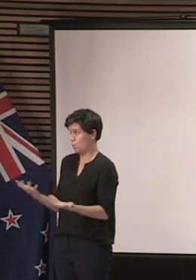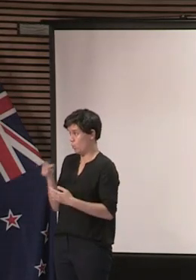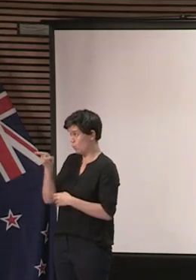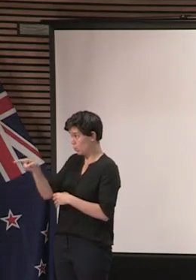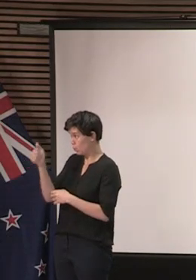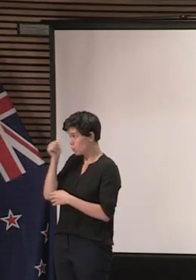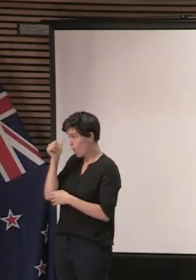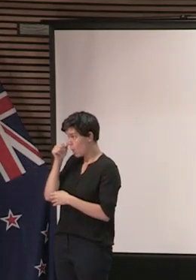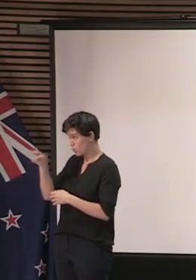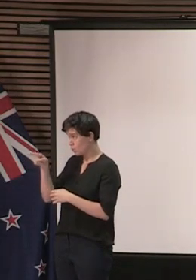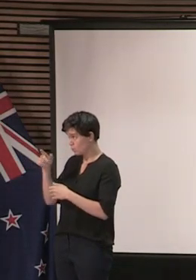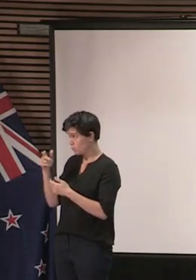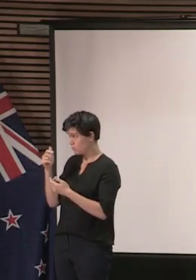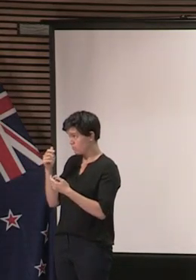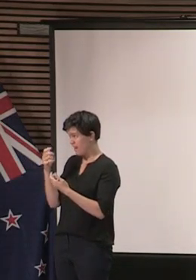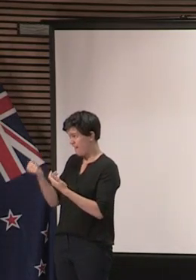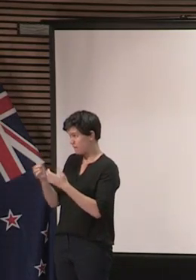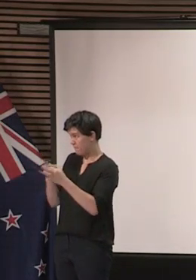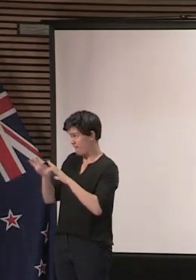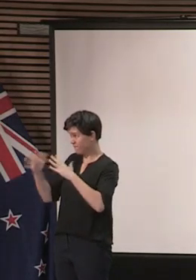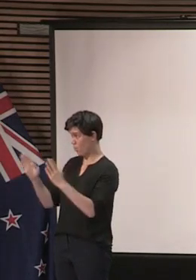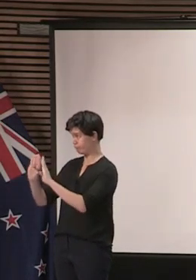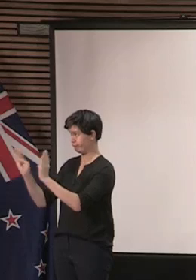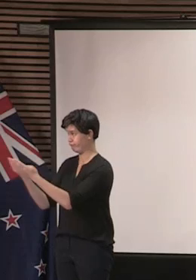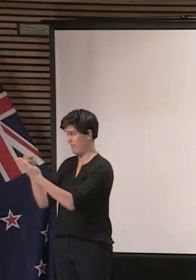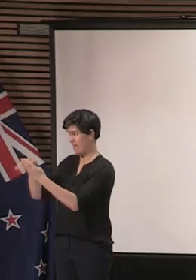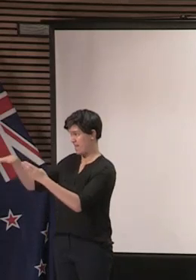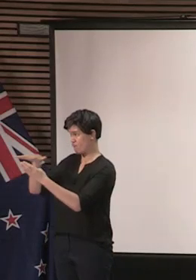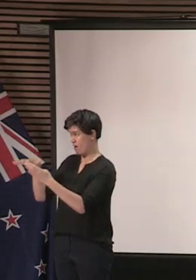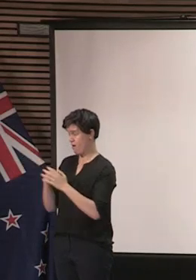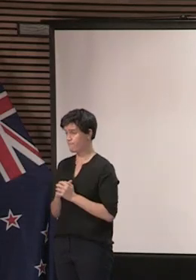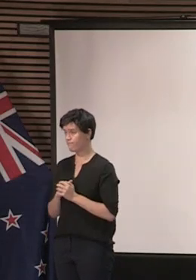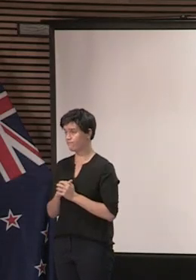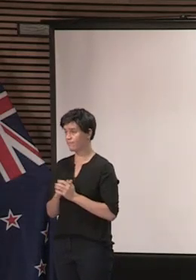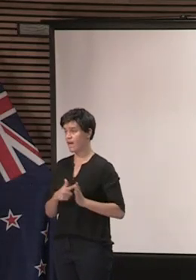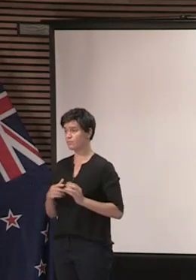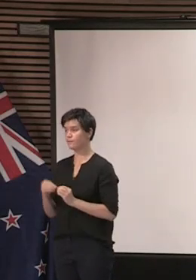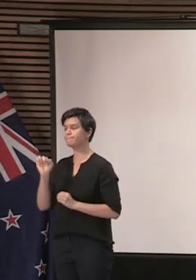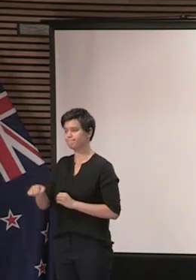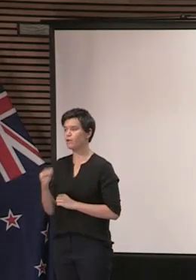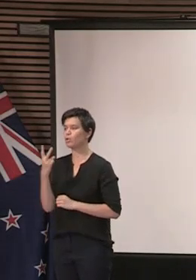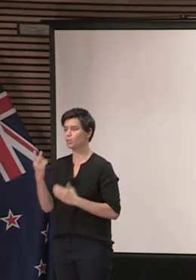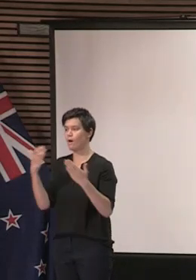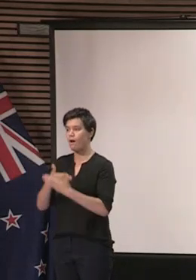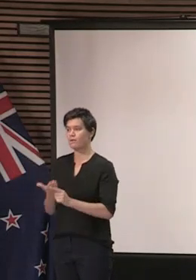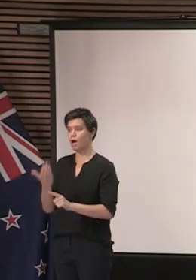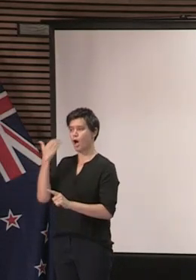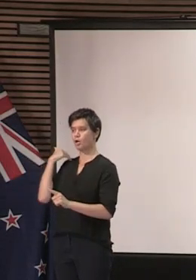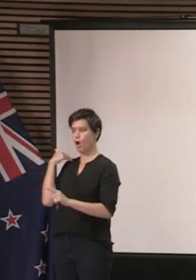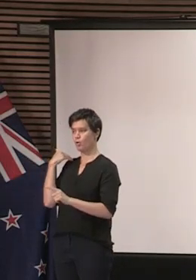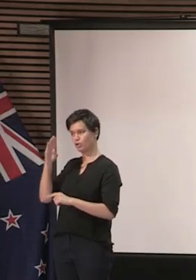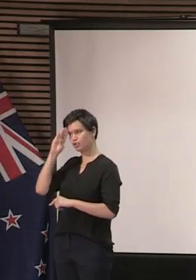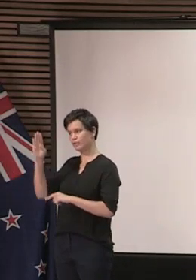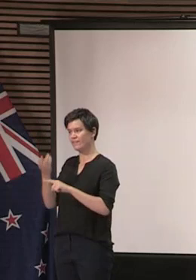amongst patients and staff? Yes, I am aware, and I got a text 2 evenings ago from the Chief Executive there outlining a